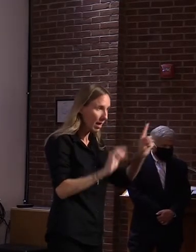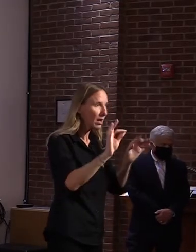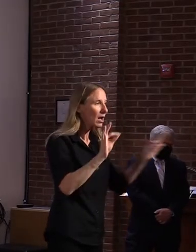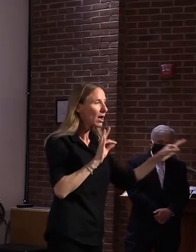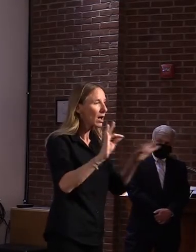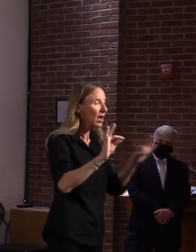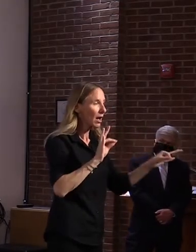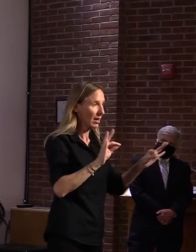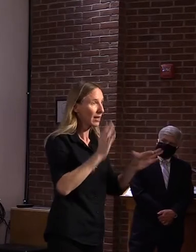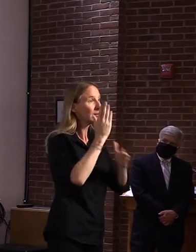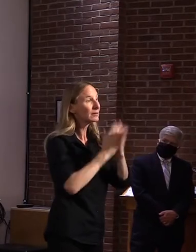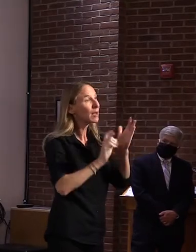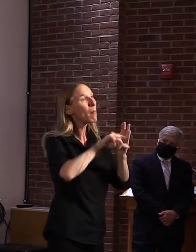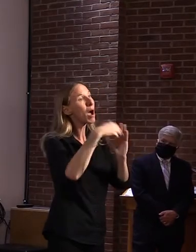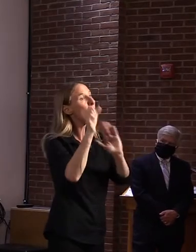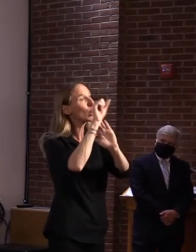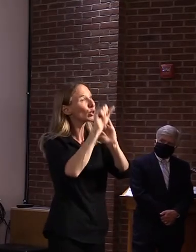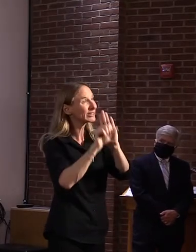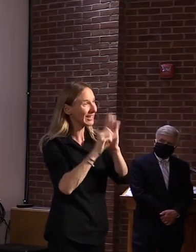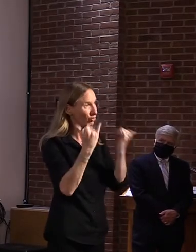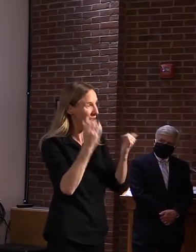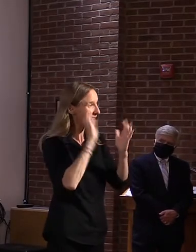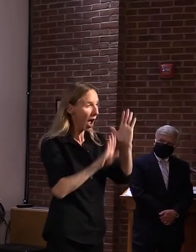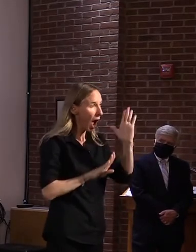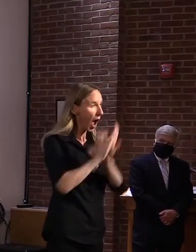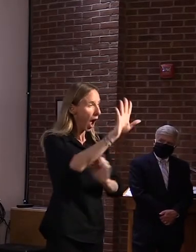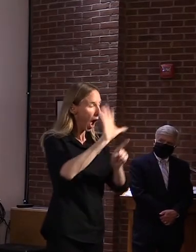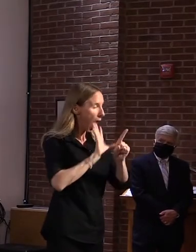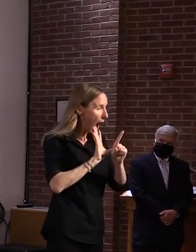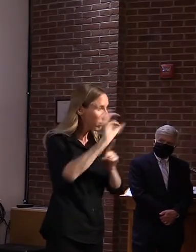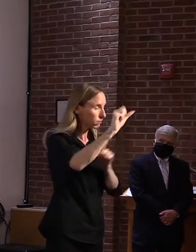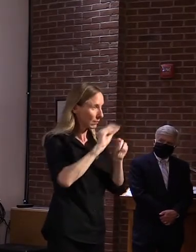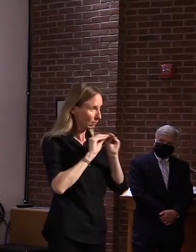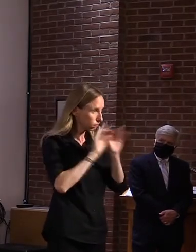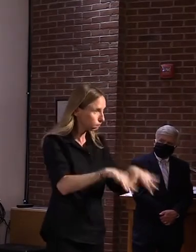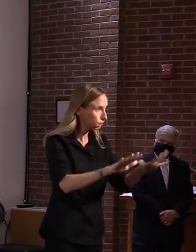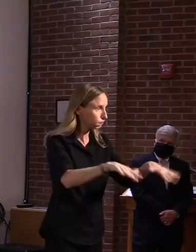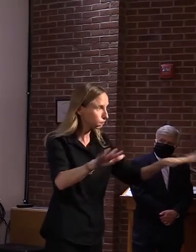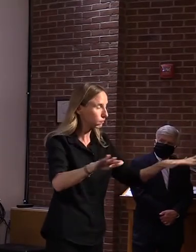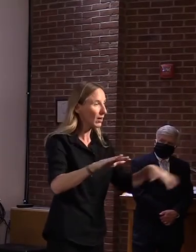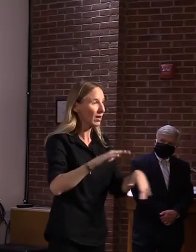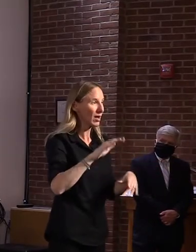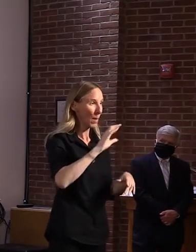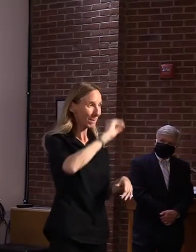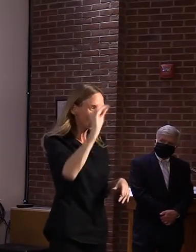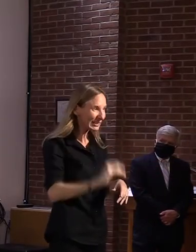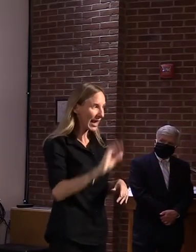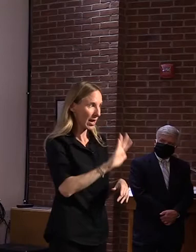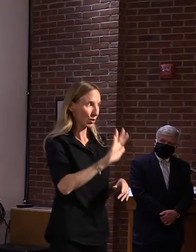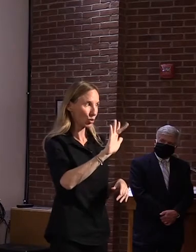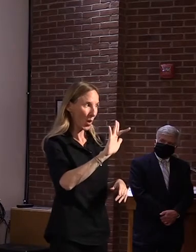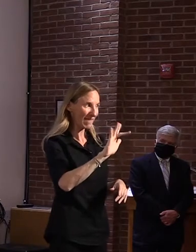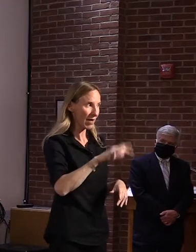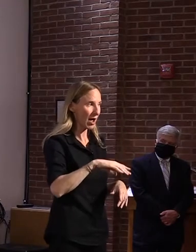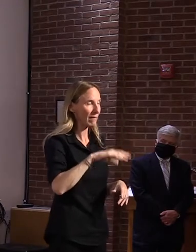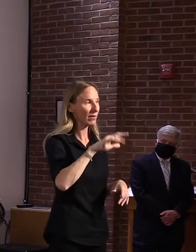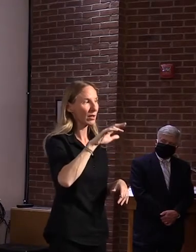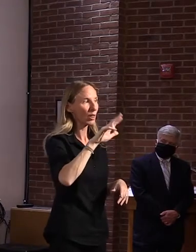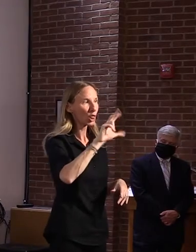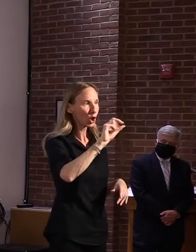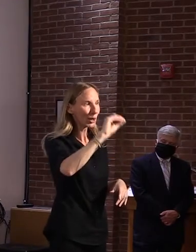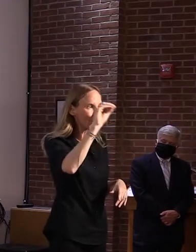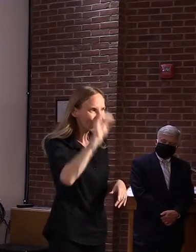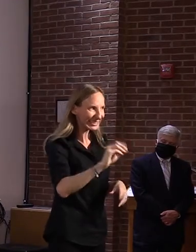perspective, some of the states that are experiencing surges now are in the 25 to 30% positivity